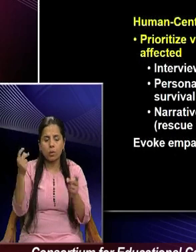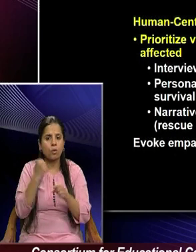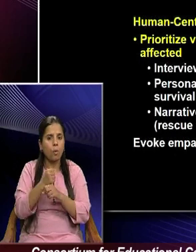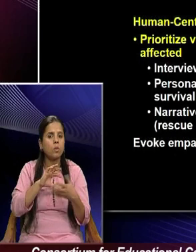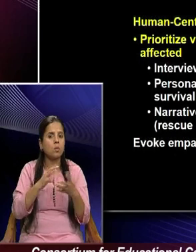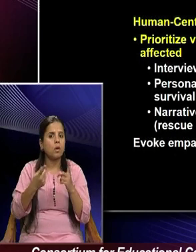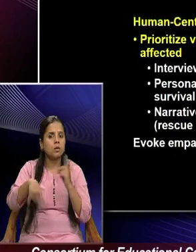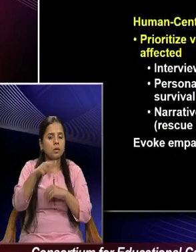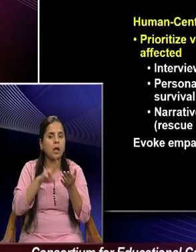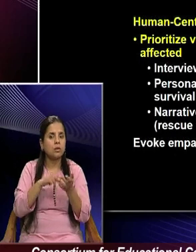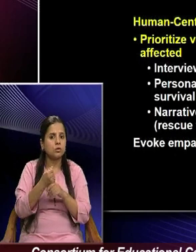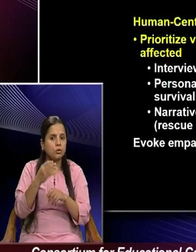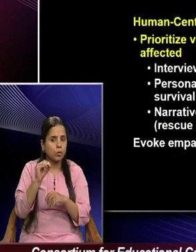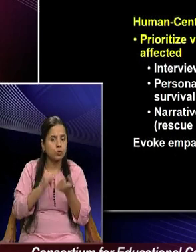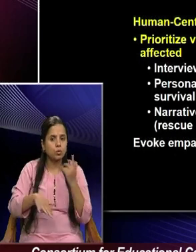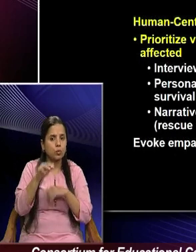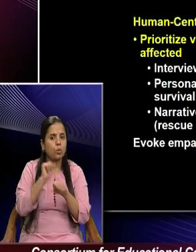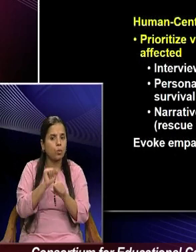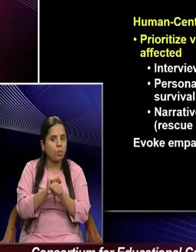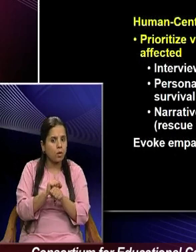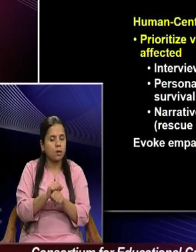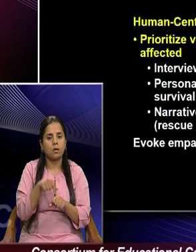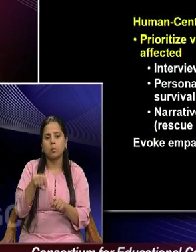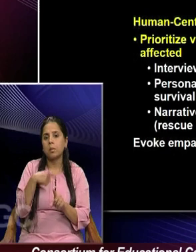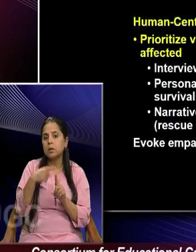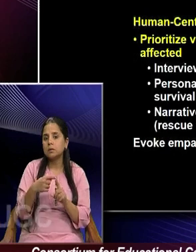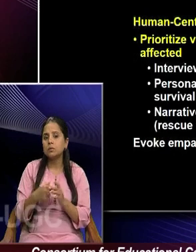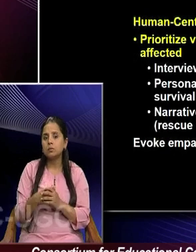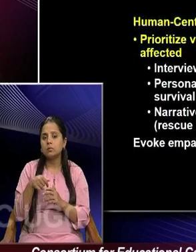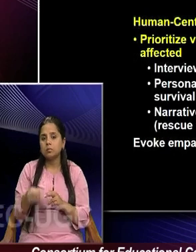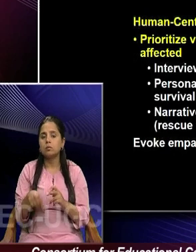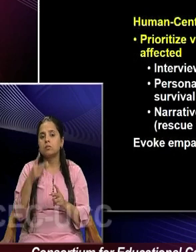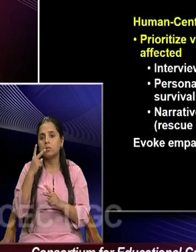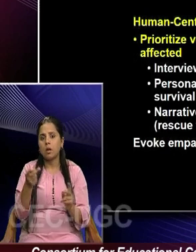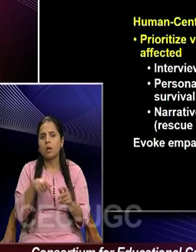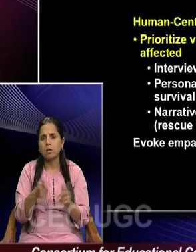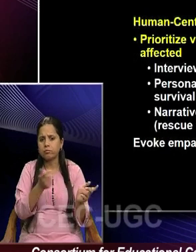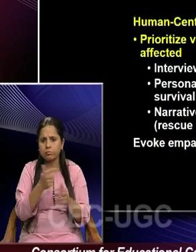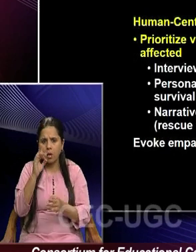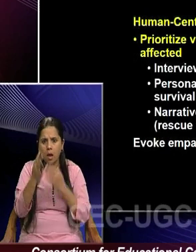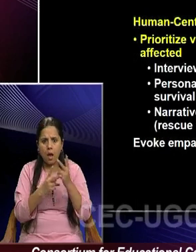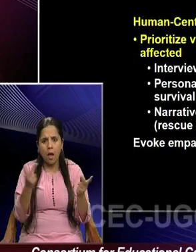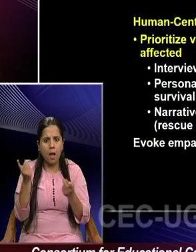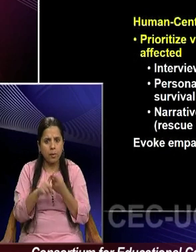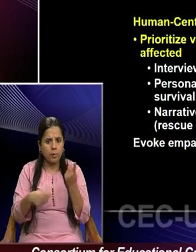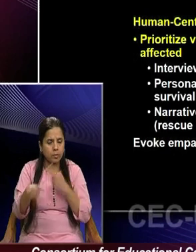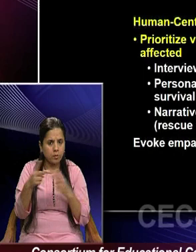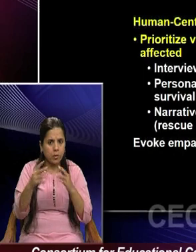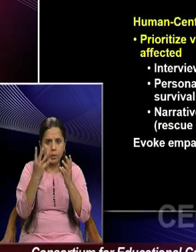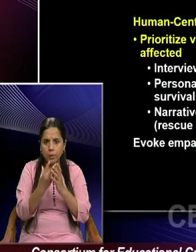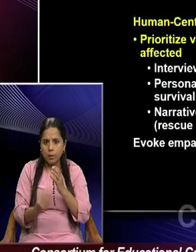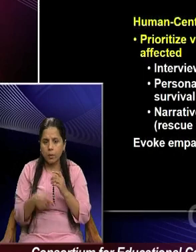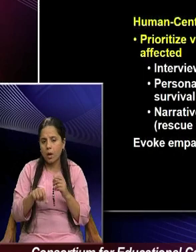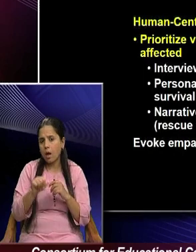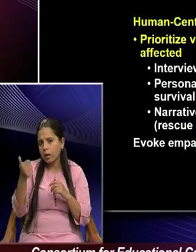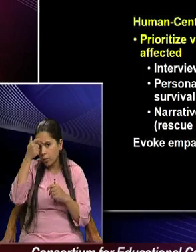machinery, NGOs, social workers, and fire brigade officials in case of fire accidents and or some other